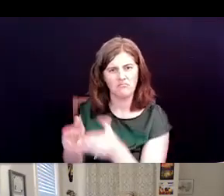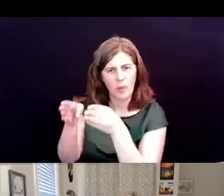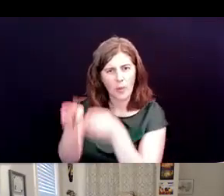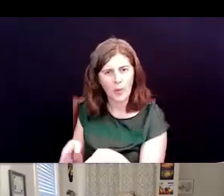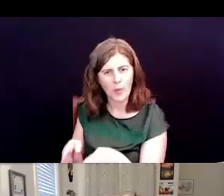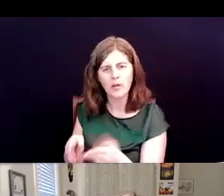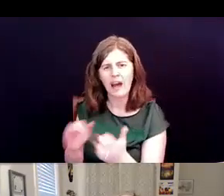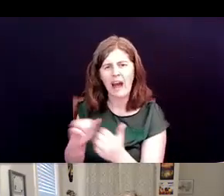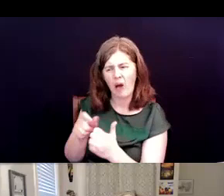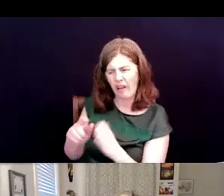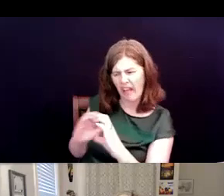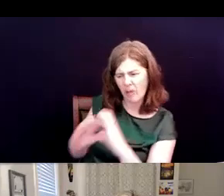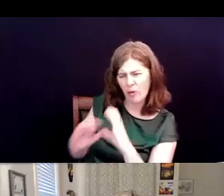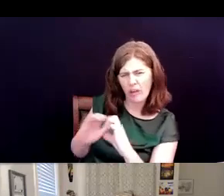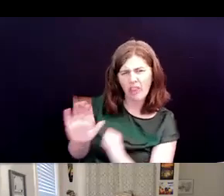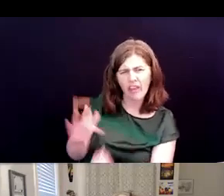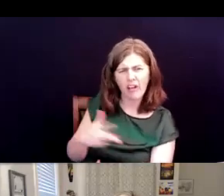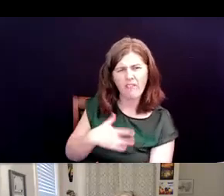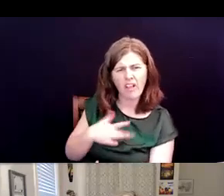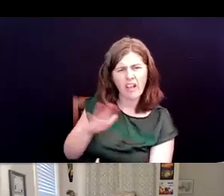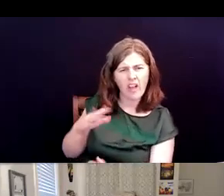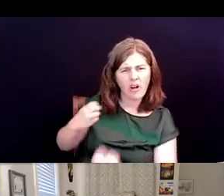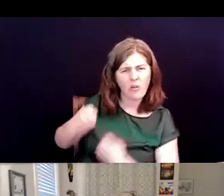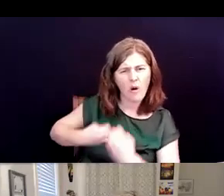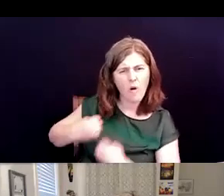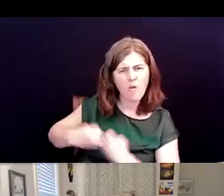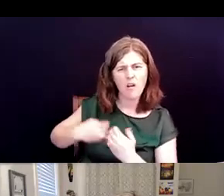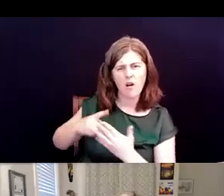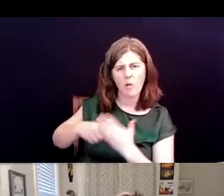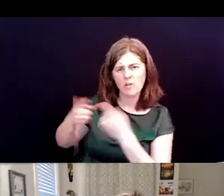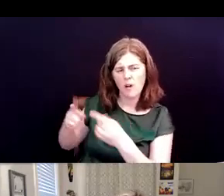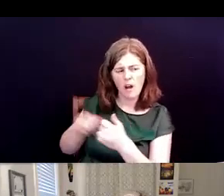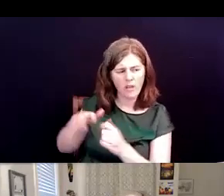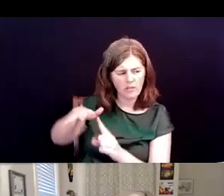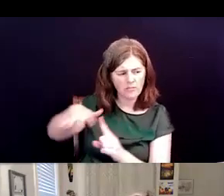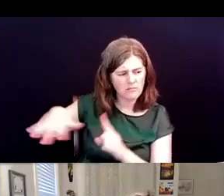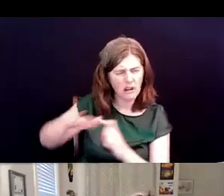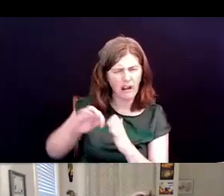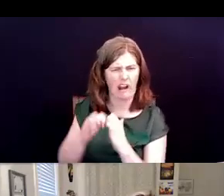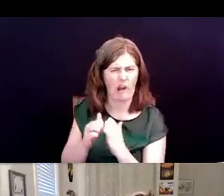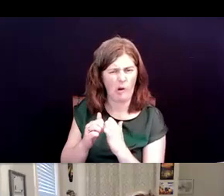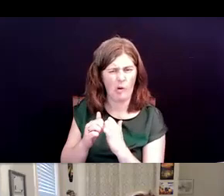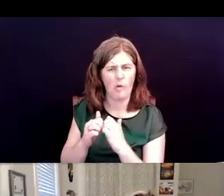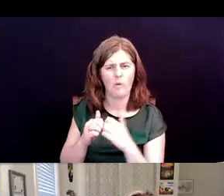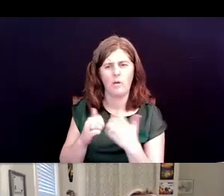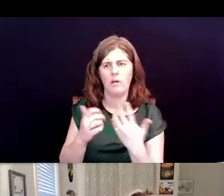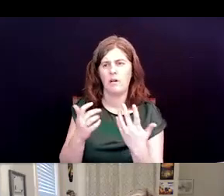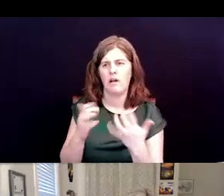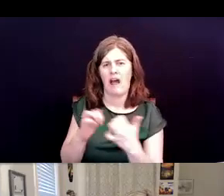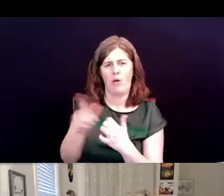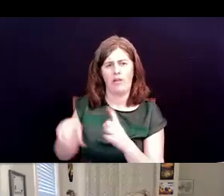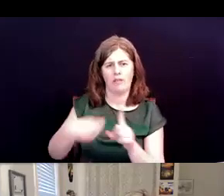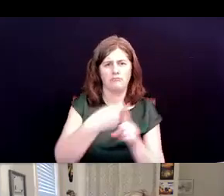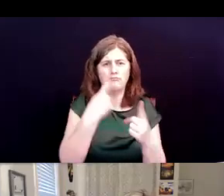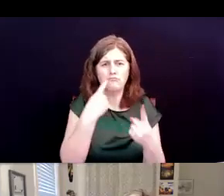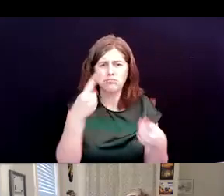able to communicate their feelings, their emotions, the things that are going on around them, and how are they effectively doing